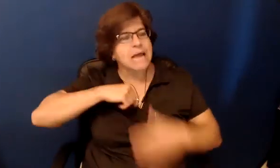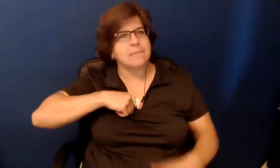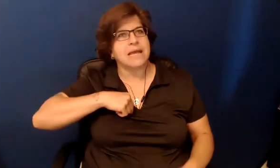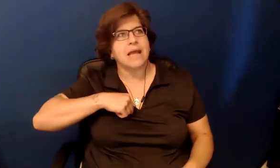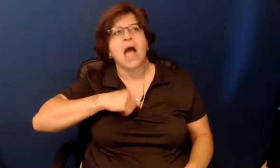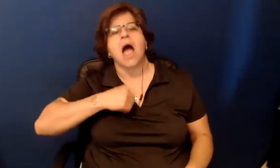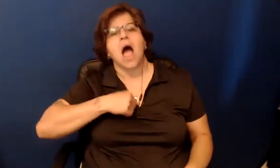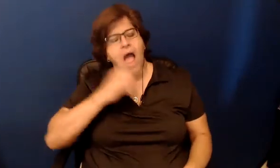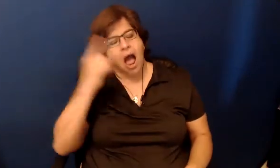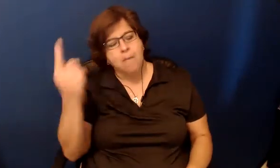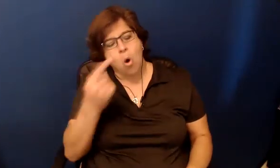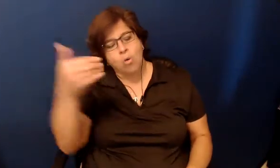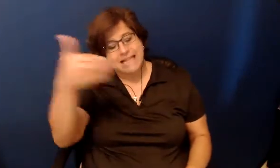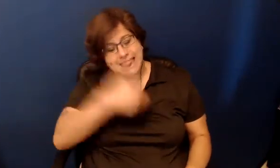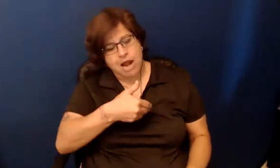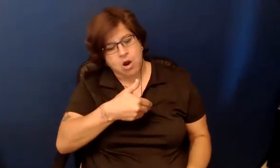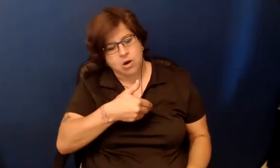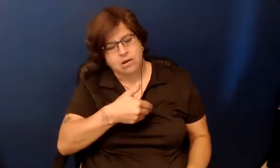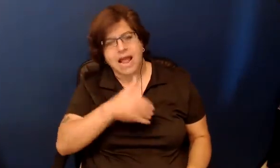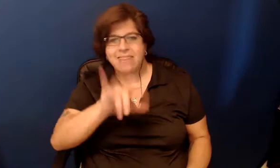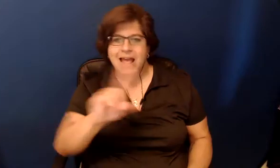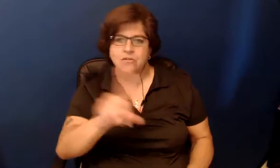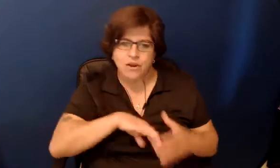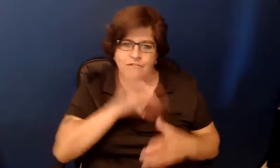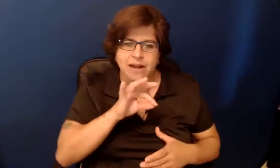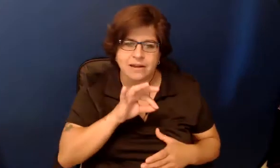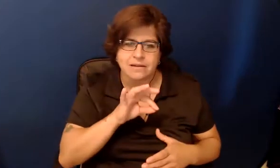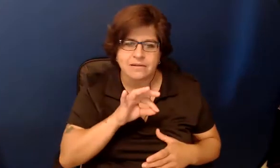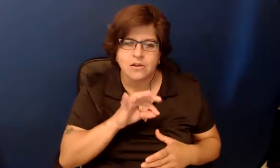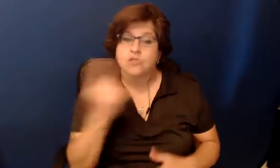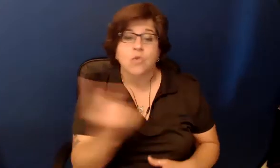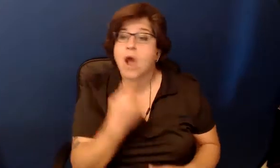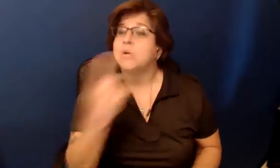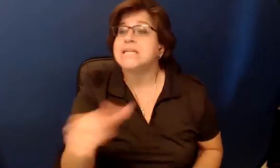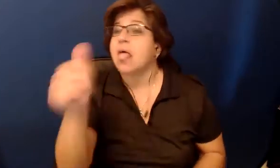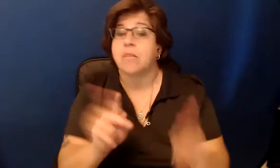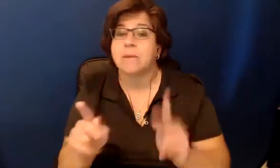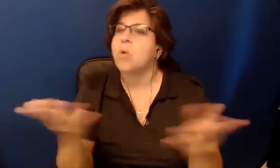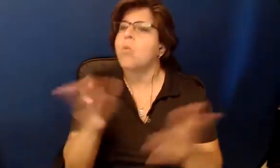know? And I have found that to be true. I say to guys all the time that I'm sponsoring, what does your heart